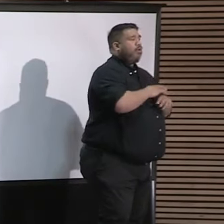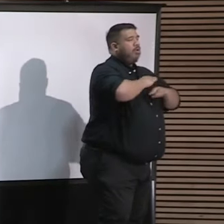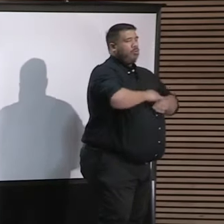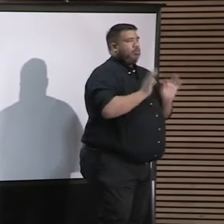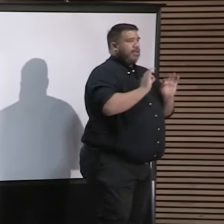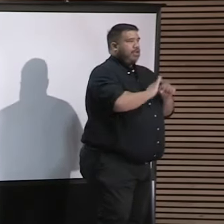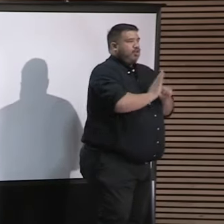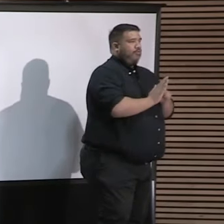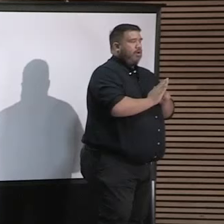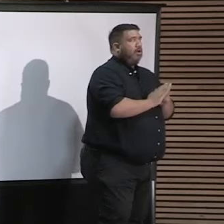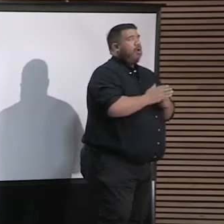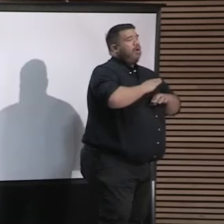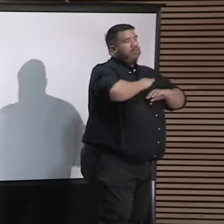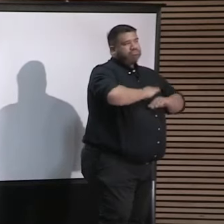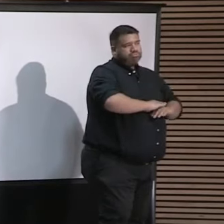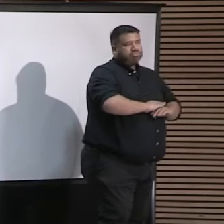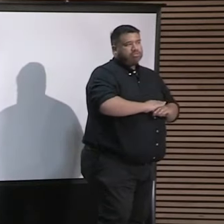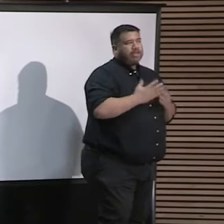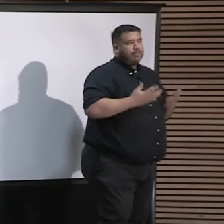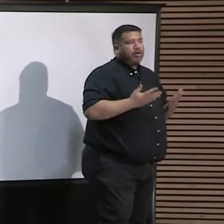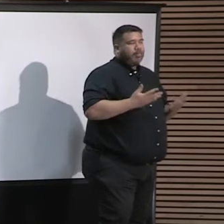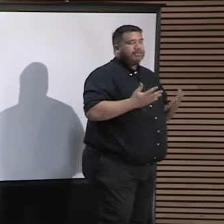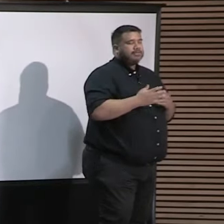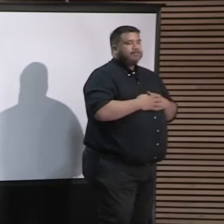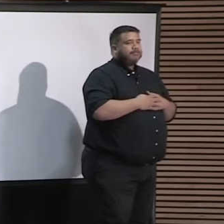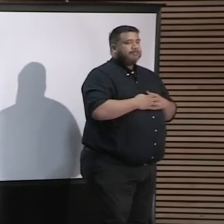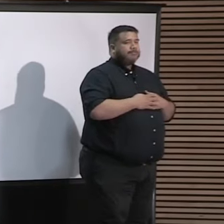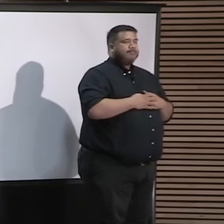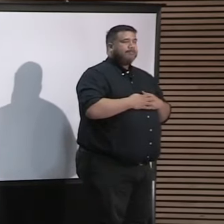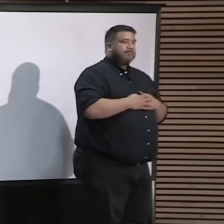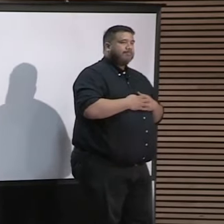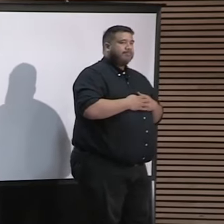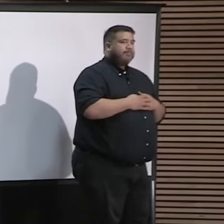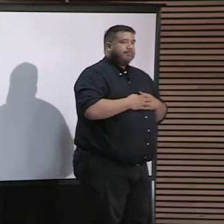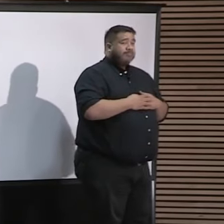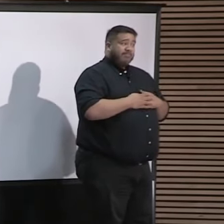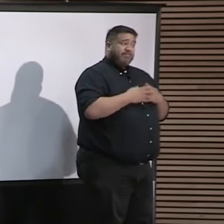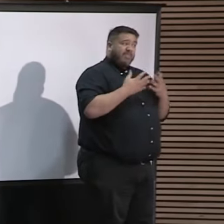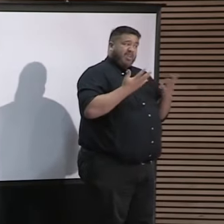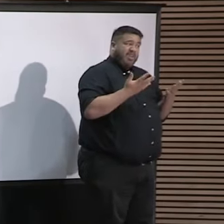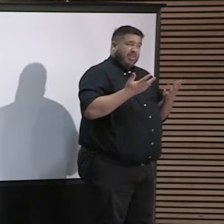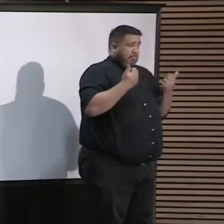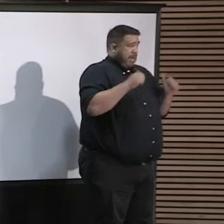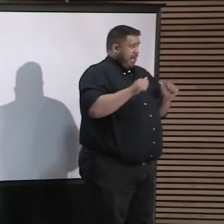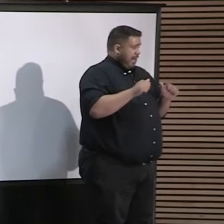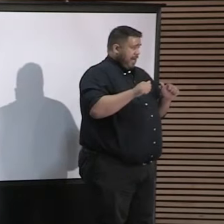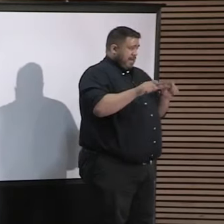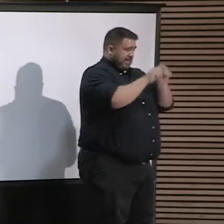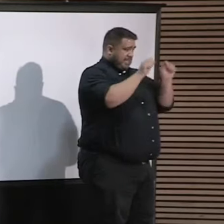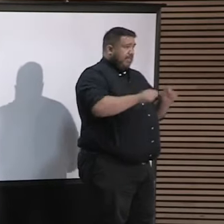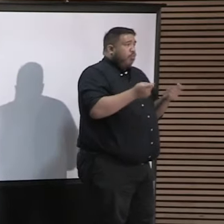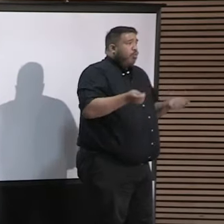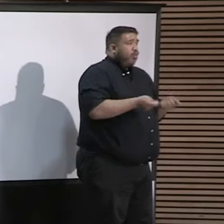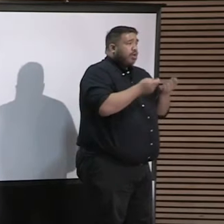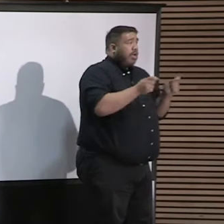very encouraging sign at this early stage. And obviously, this is how we want the system to operate, which is that where there